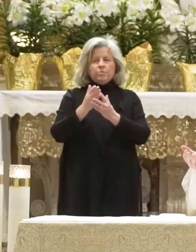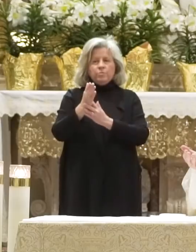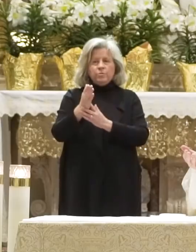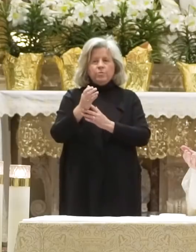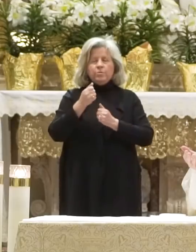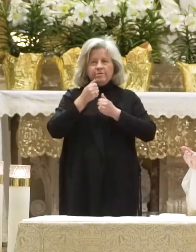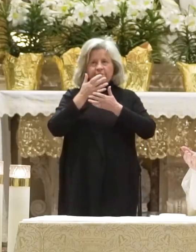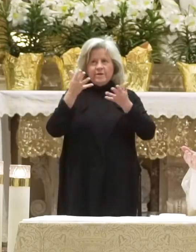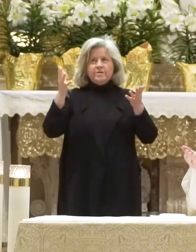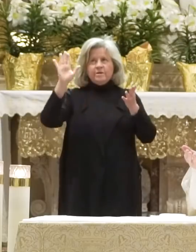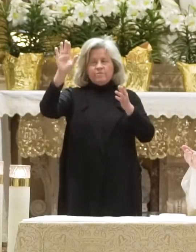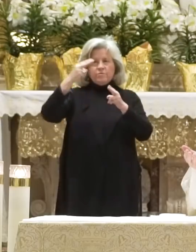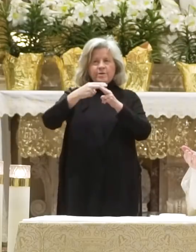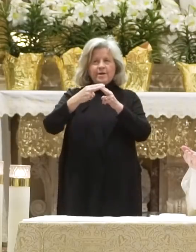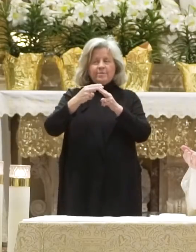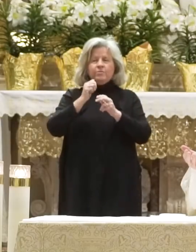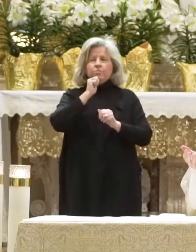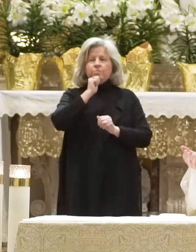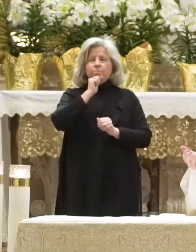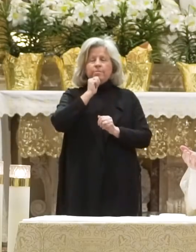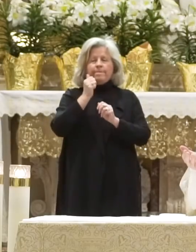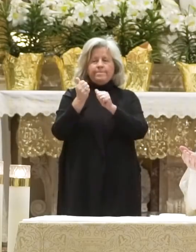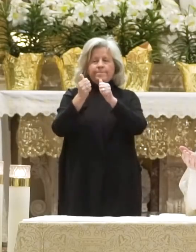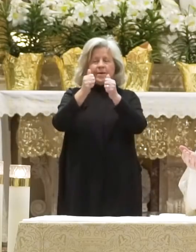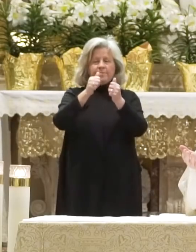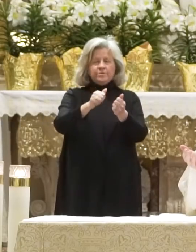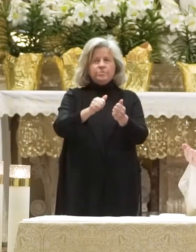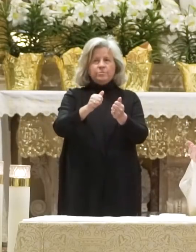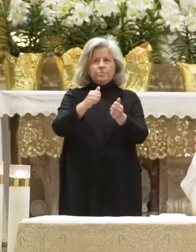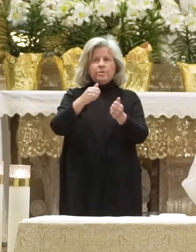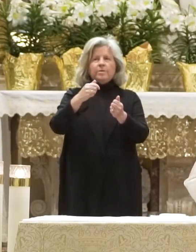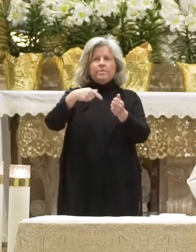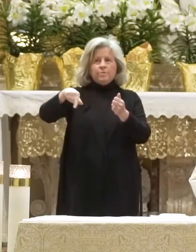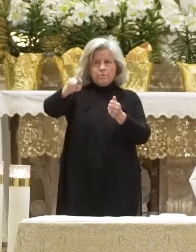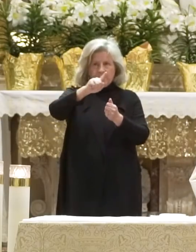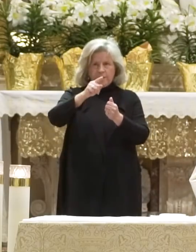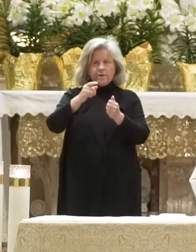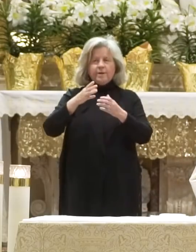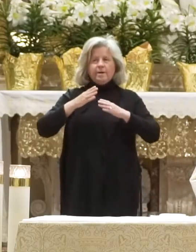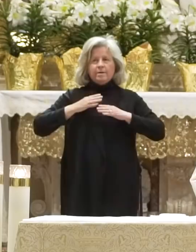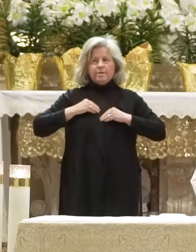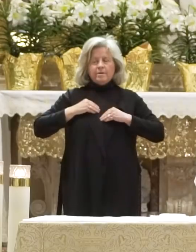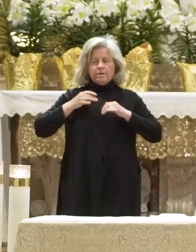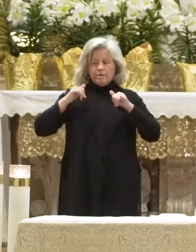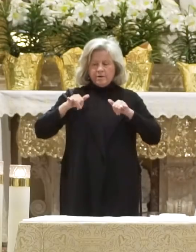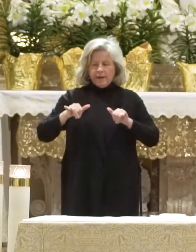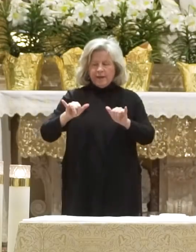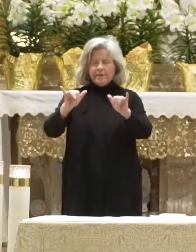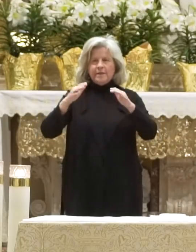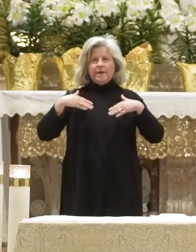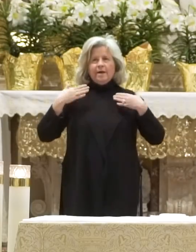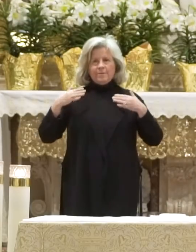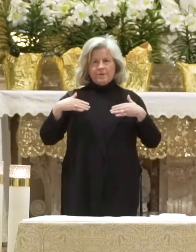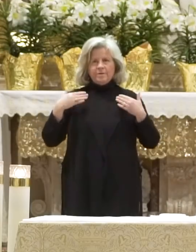by baptism, they may attain unending happiness through Christ our Lord.